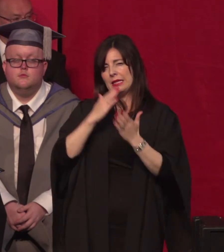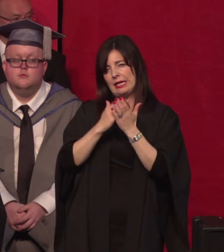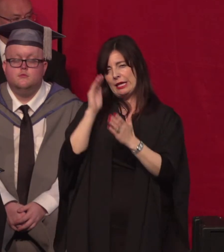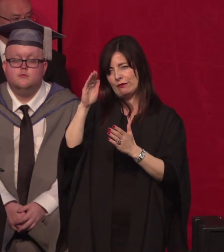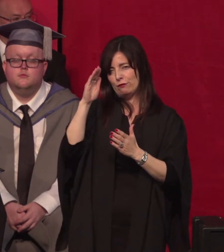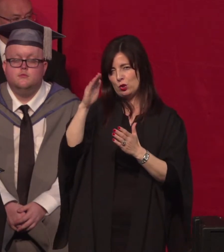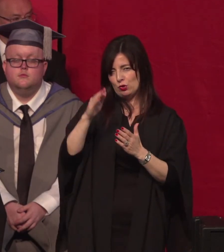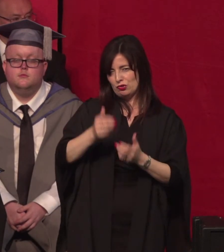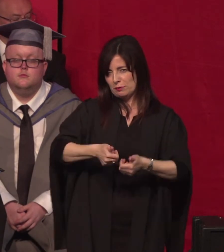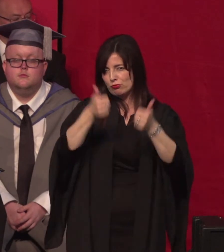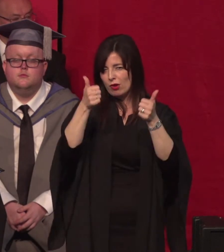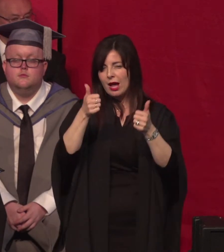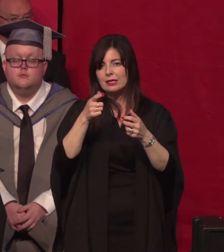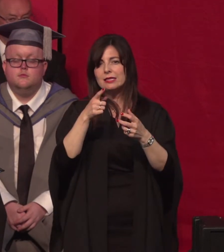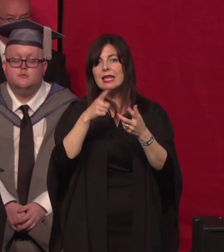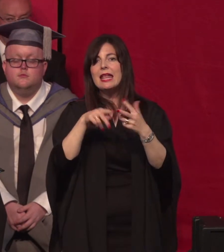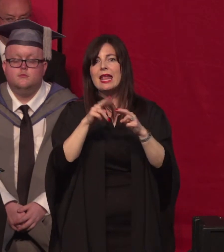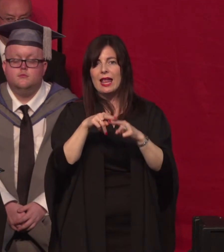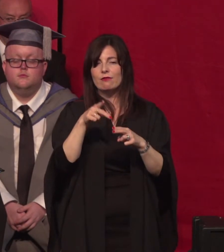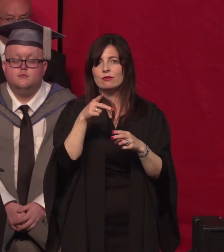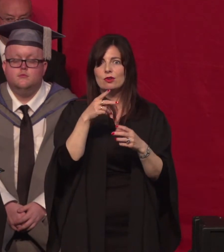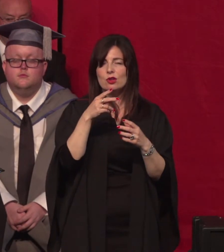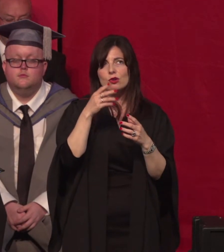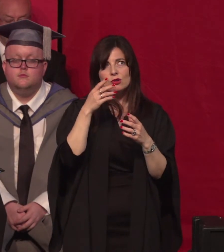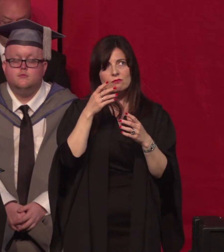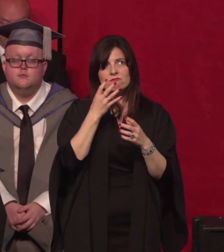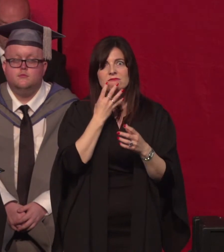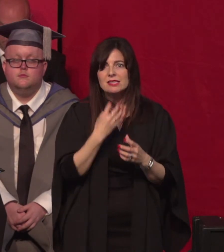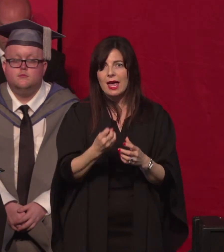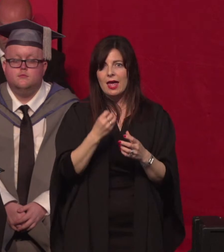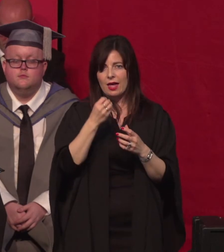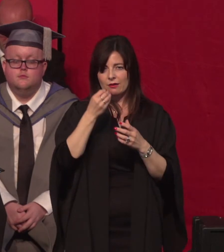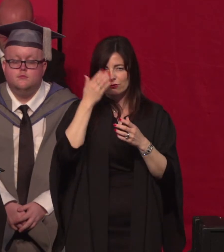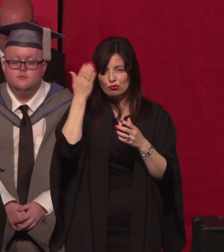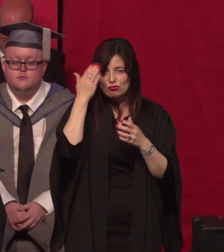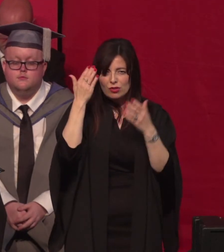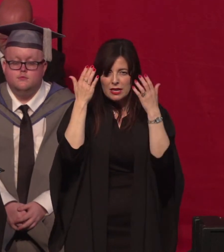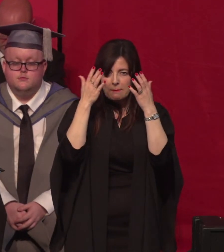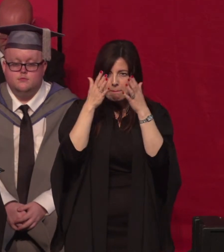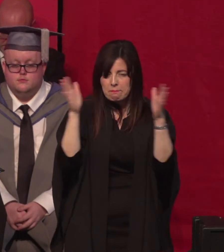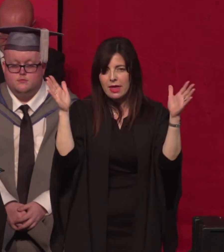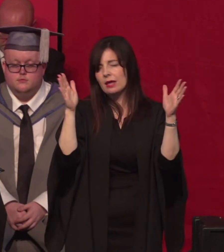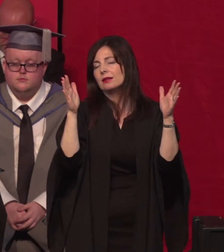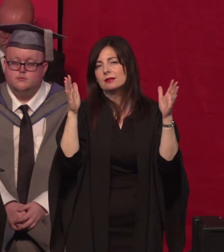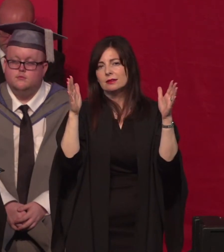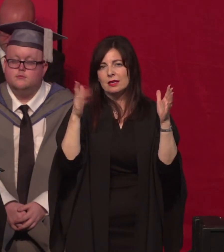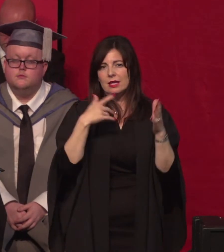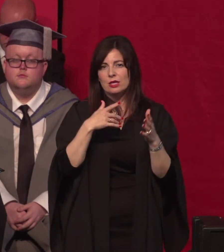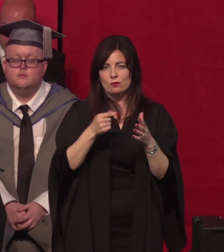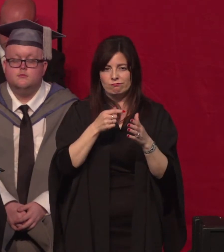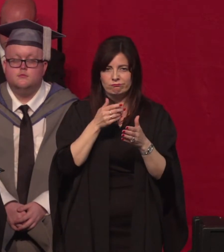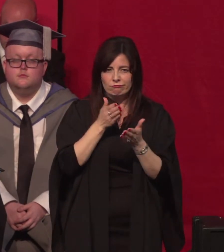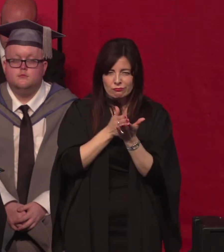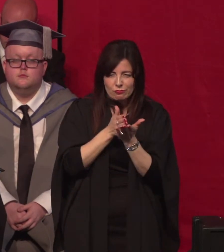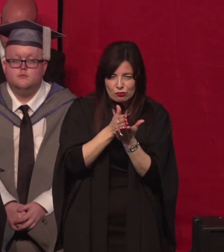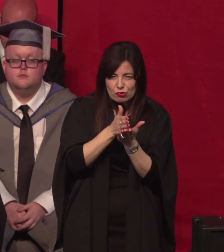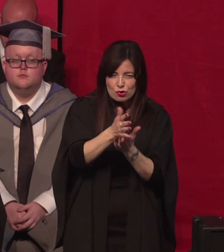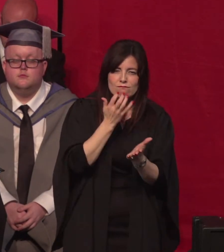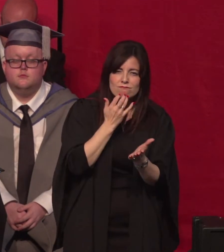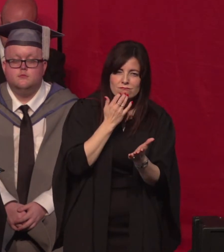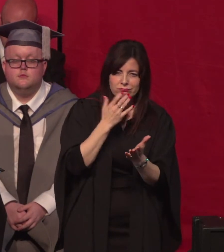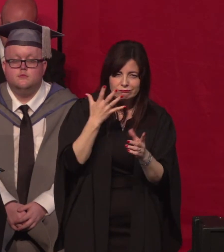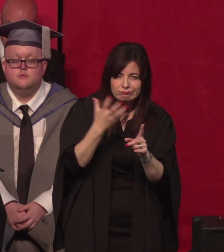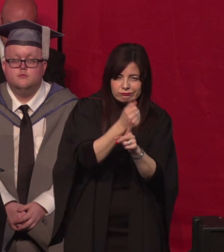is bright for those who dare to dream big and pursue their passions with determination and resilience. Believe